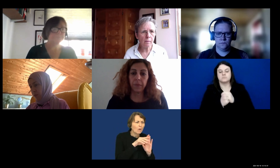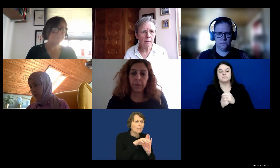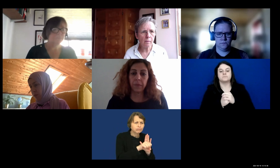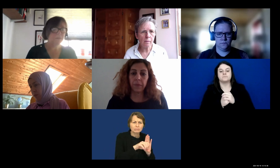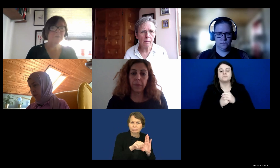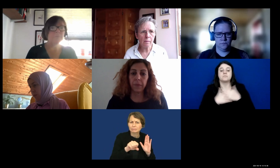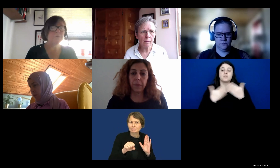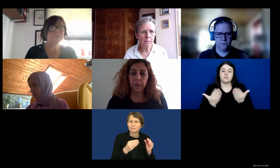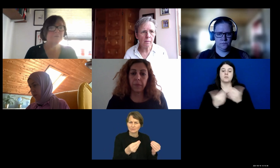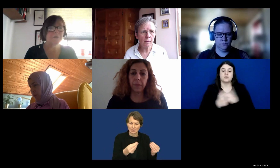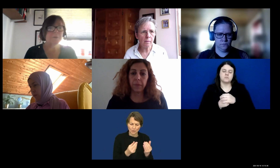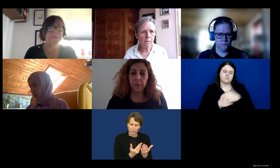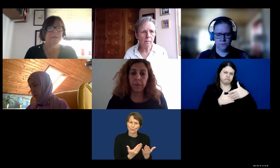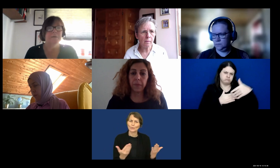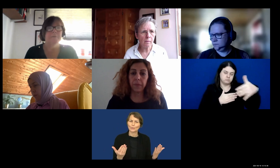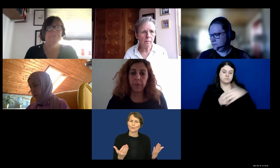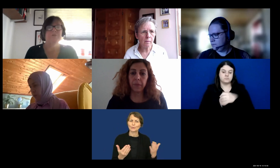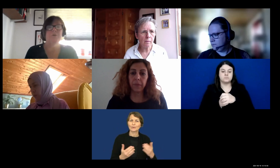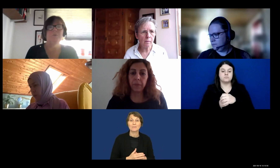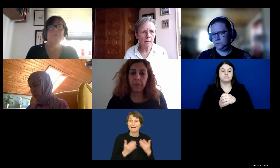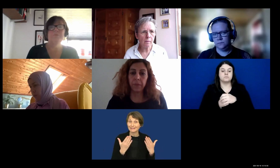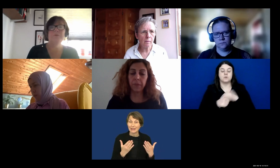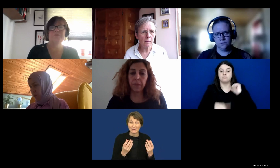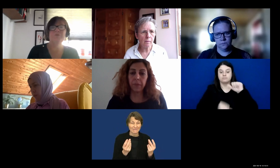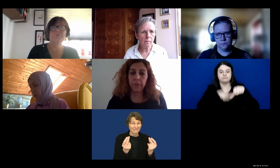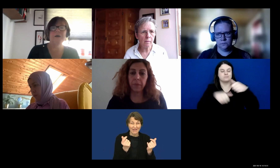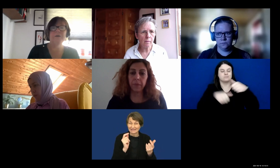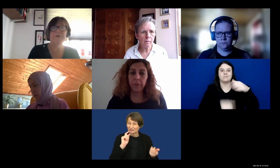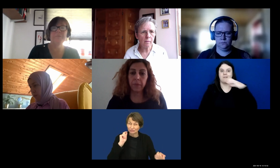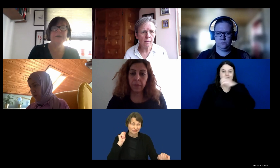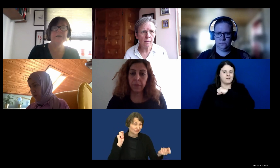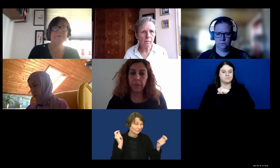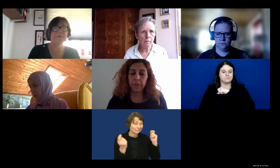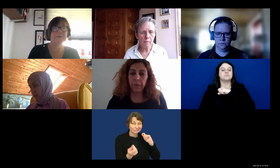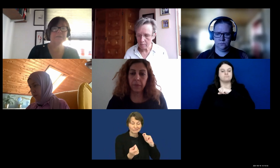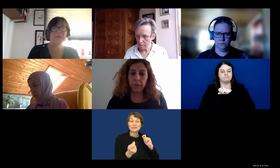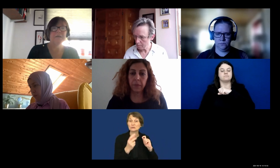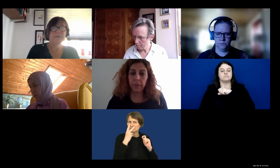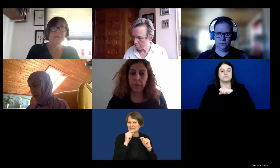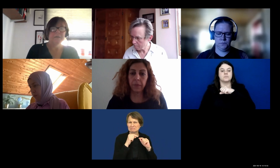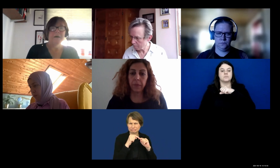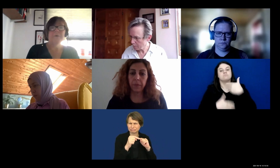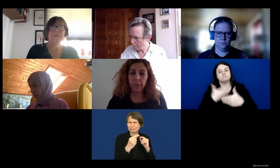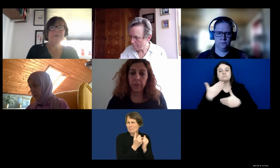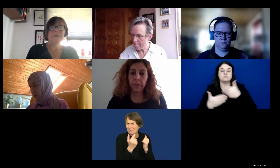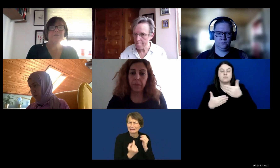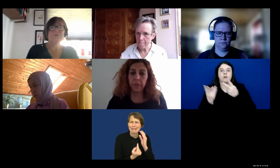on. It moves very quickly. So we soon found there were many other things coming